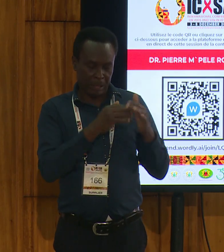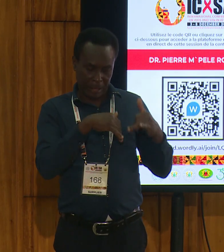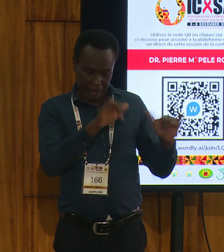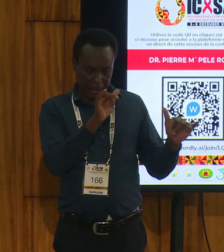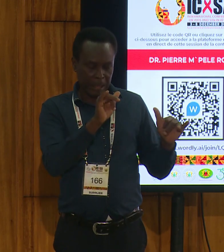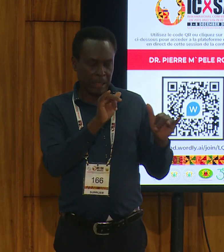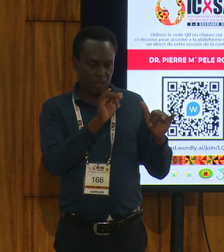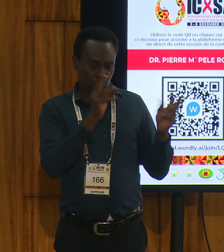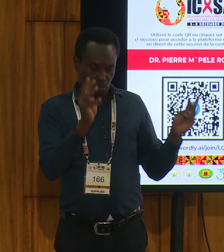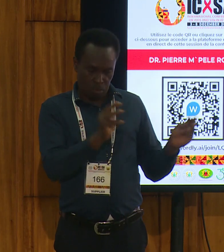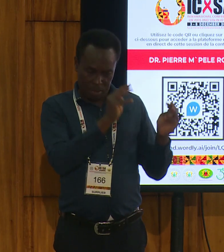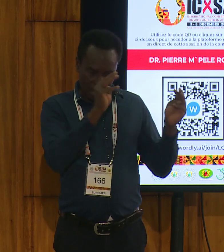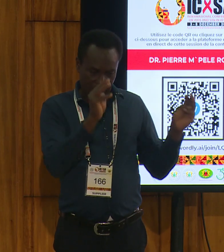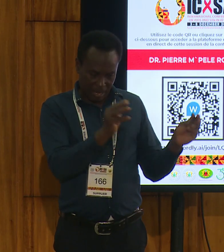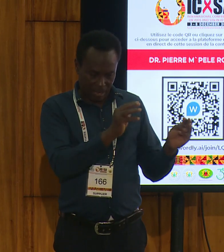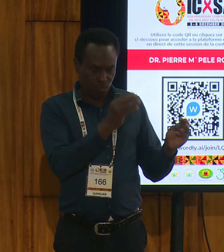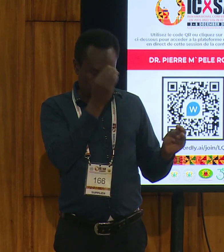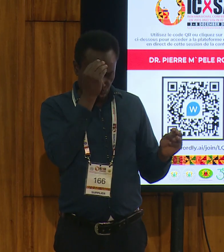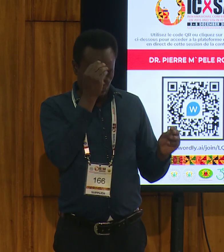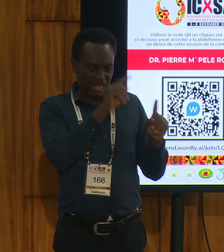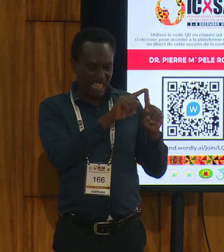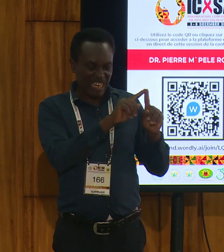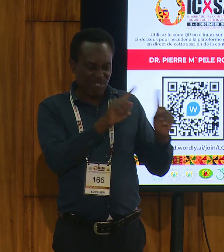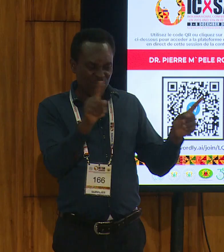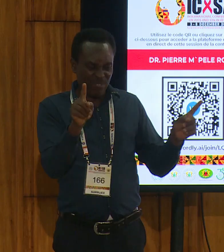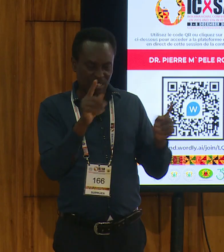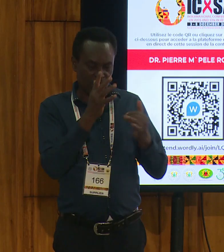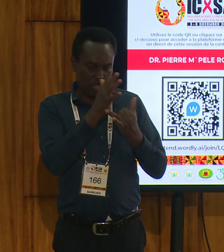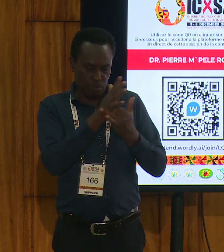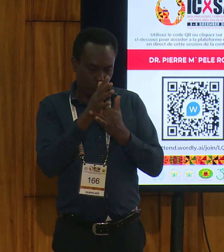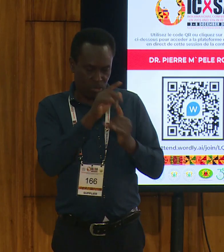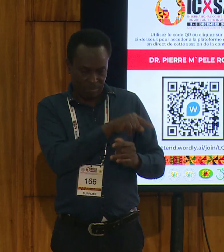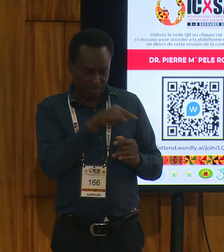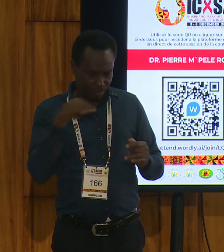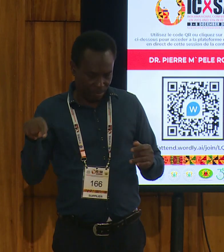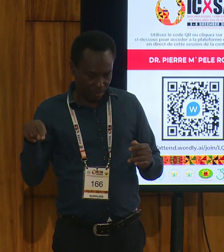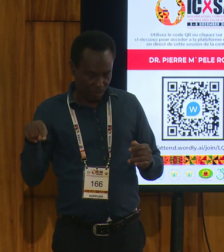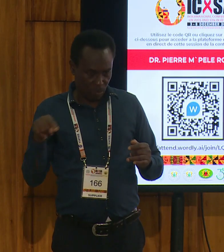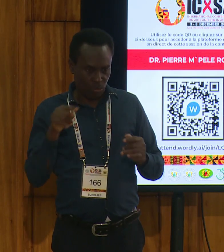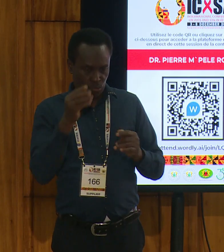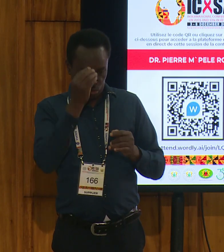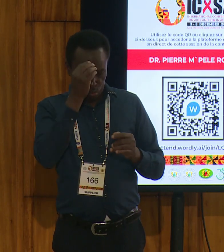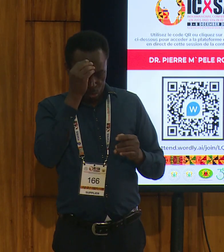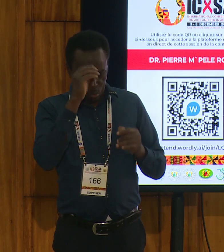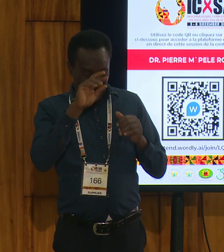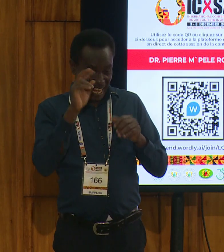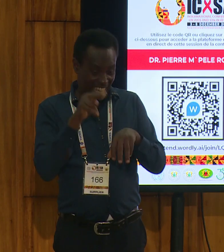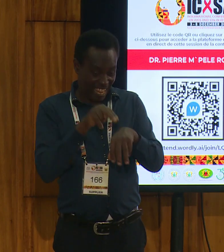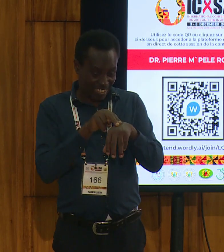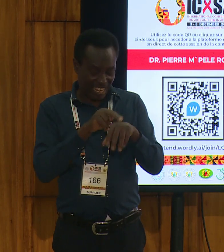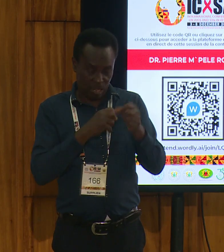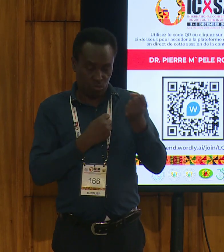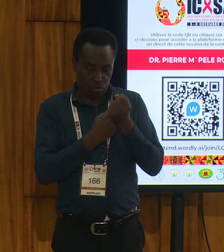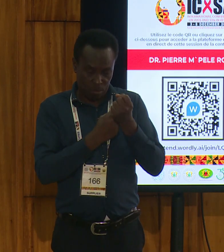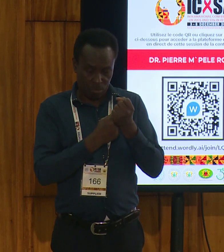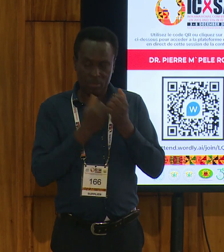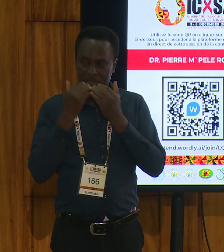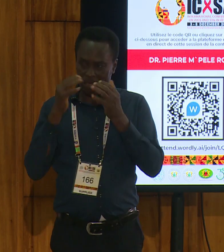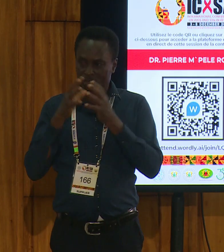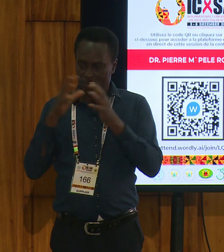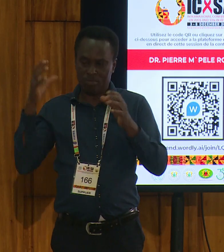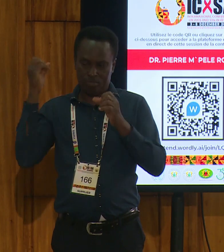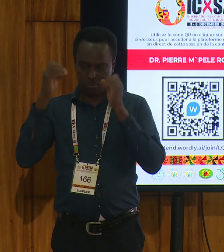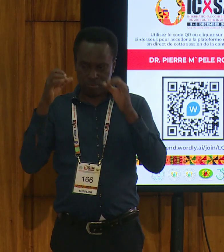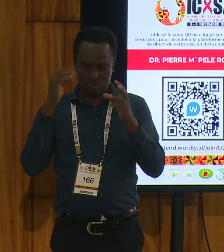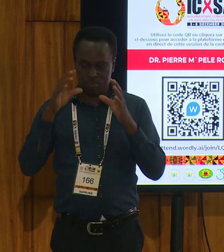mobilize the governments, we can mobilize national and international support is very critical. And thanks a lot for